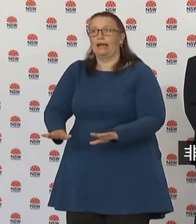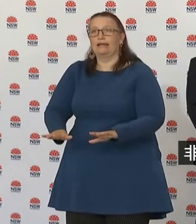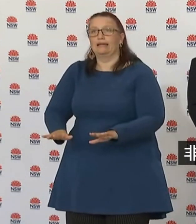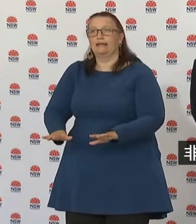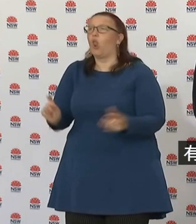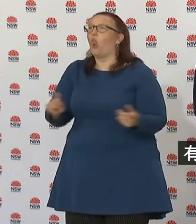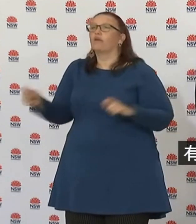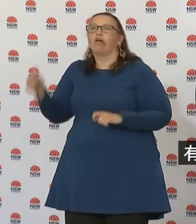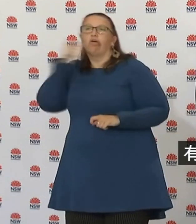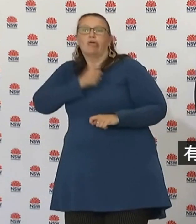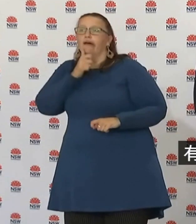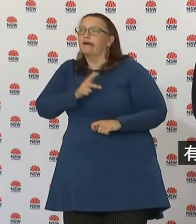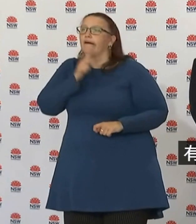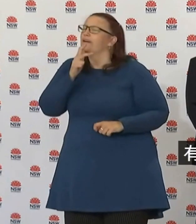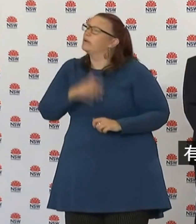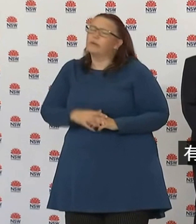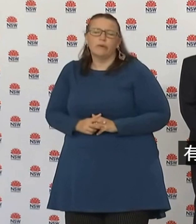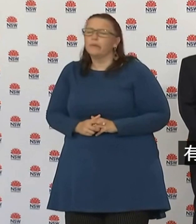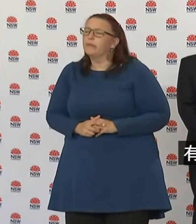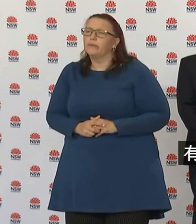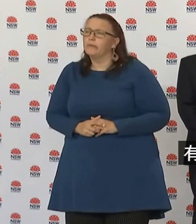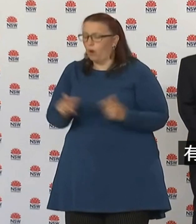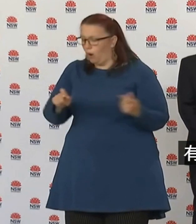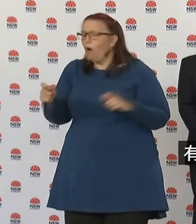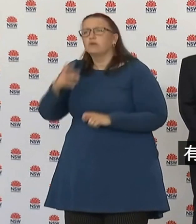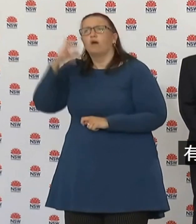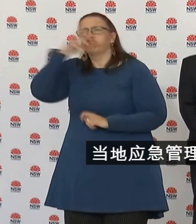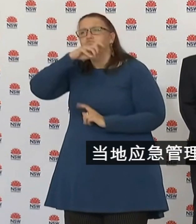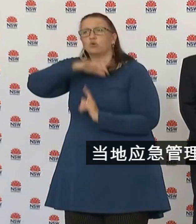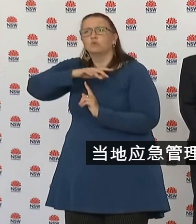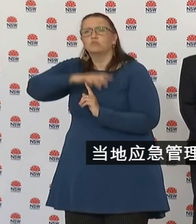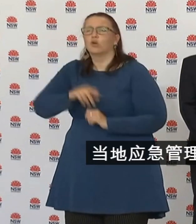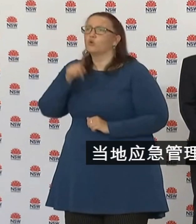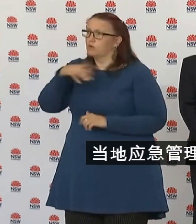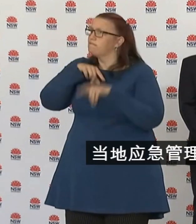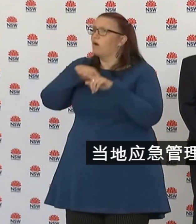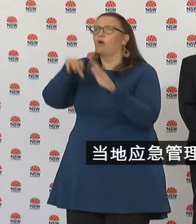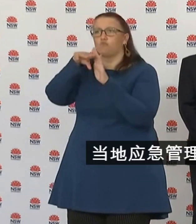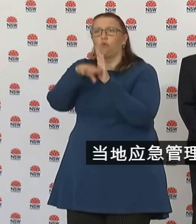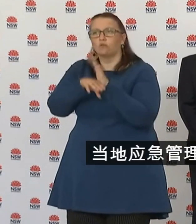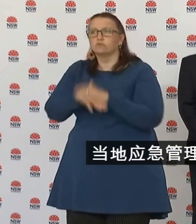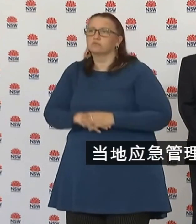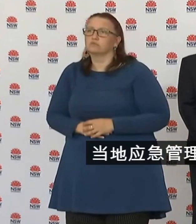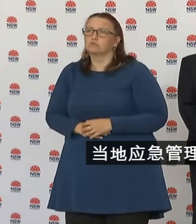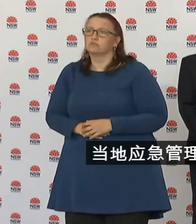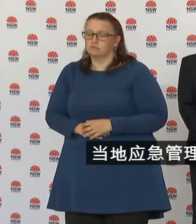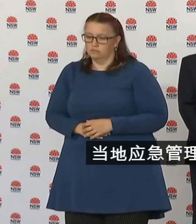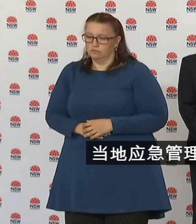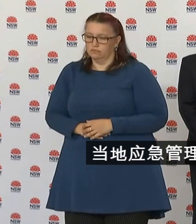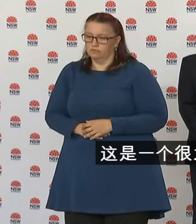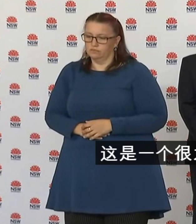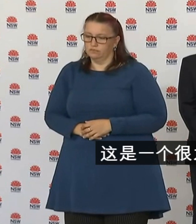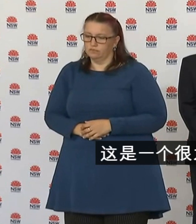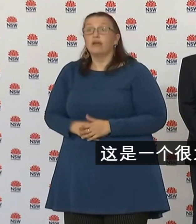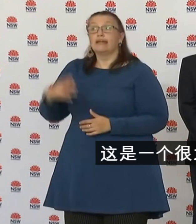seriously. There are a lot of things that have been put in place through the local emergency management system to support people with their